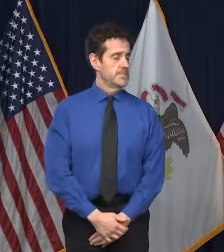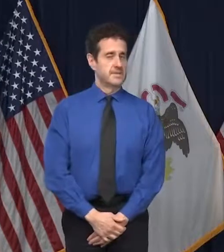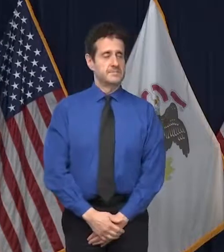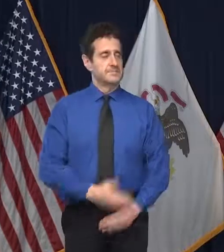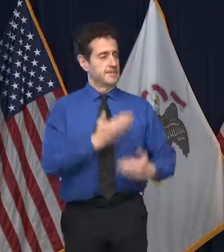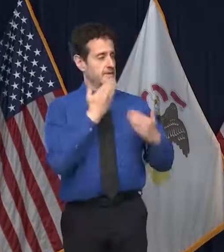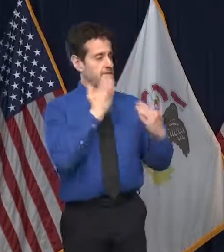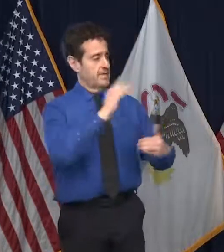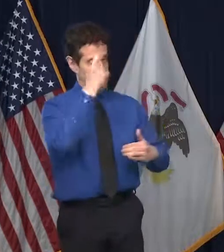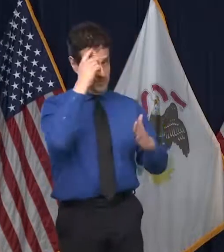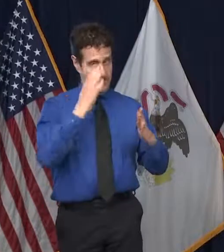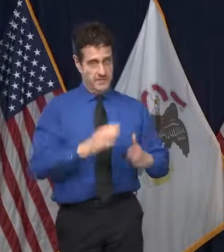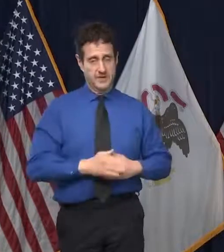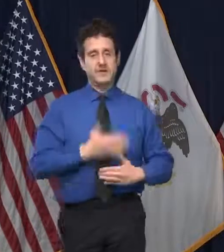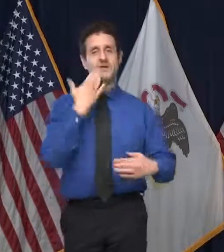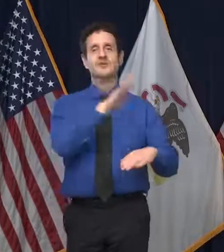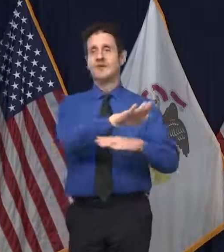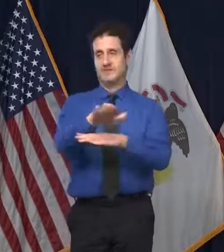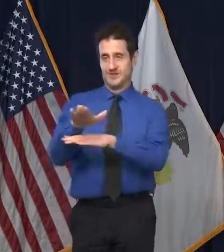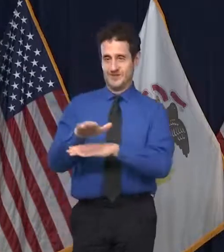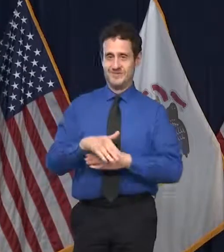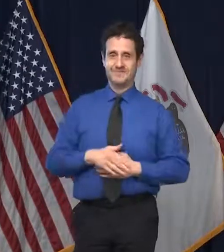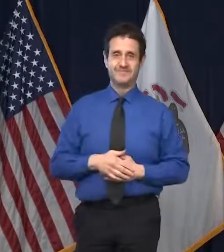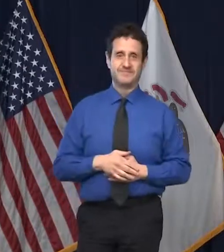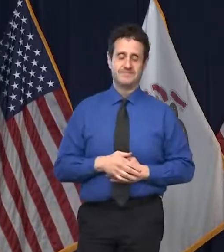Thank you, Governor, and good afternoon.